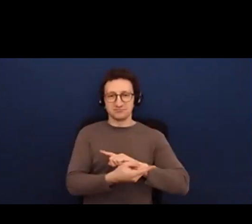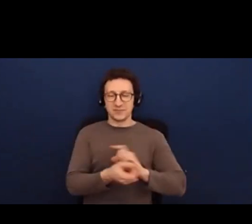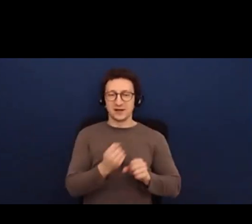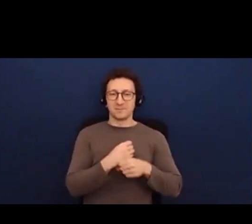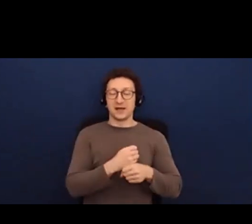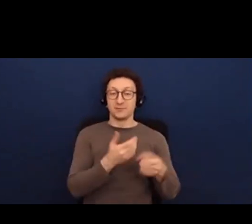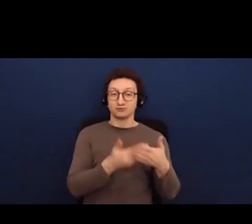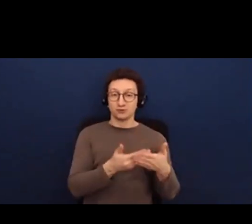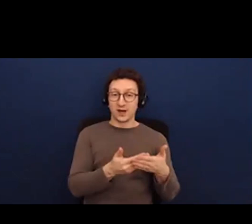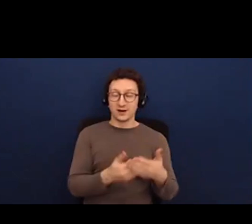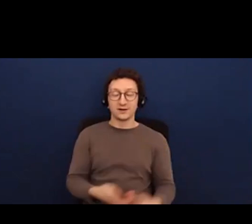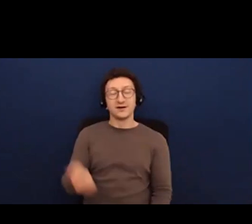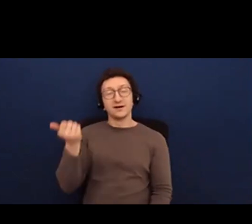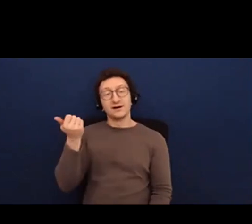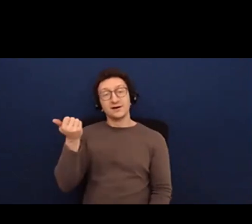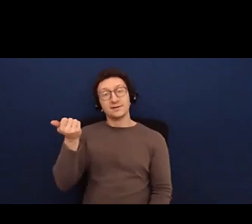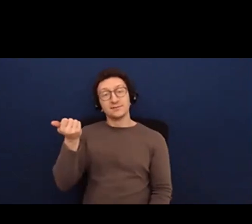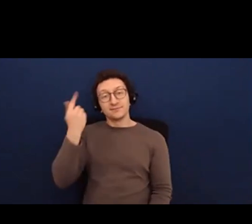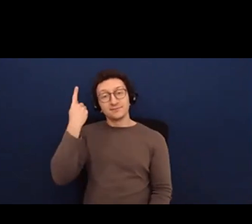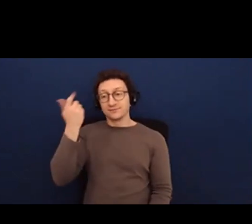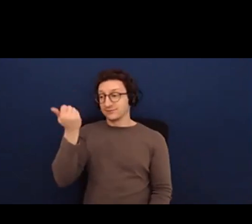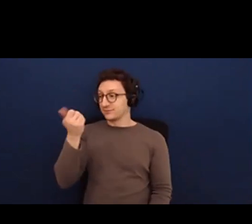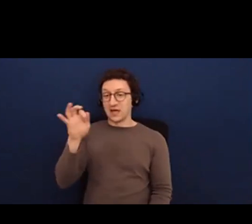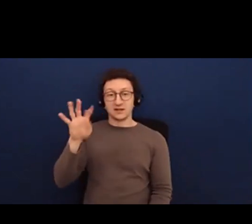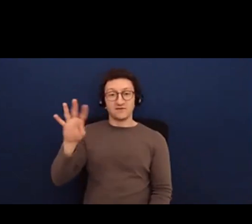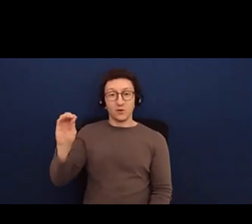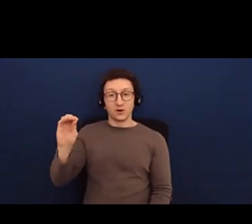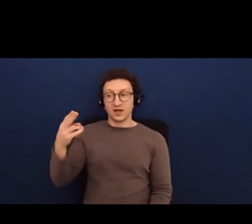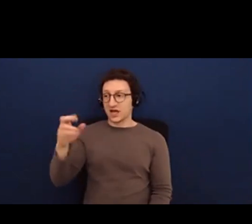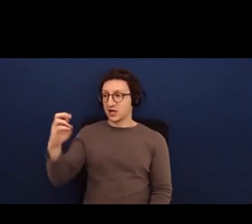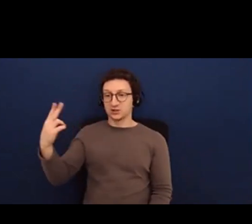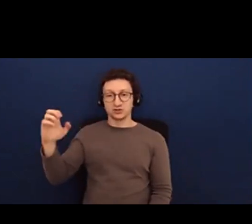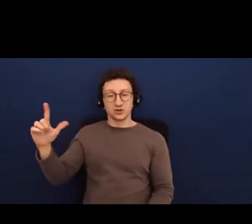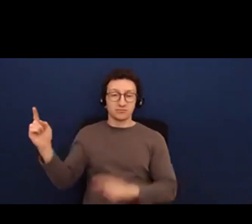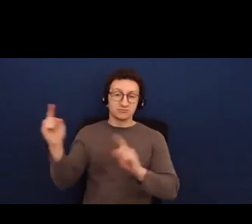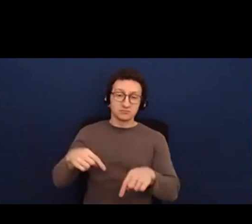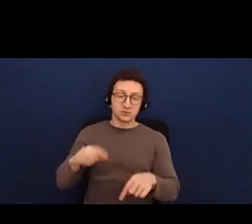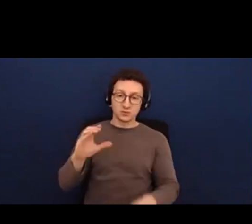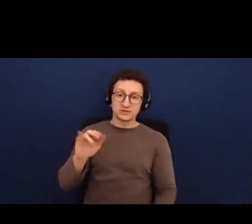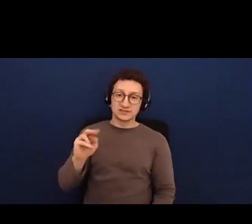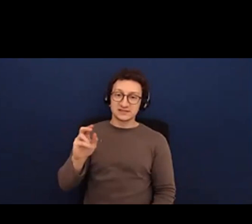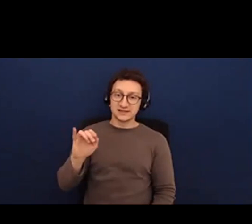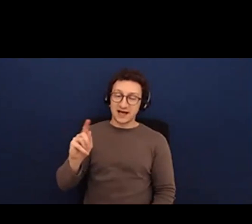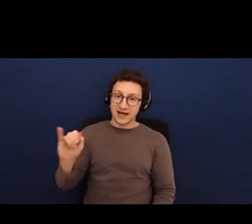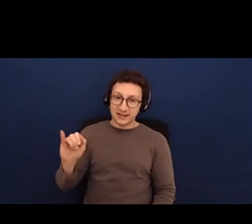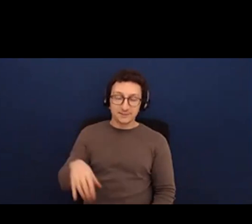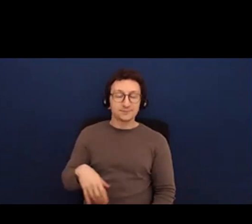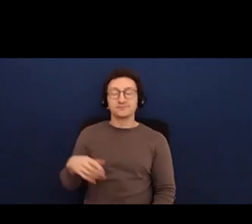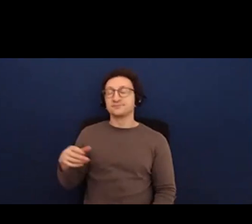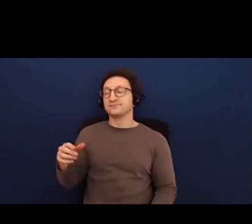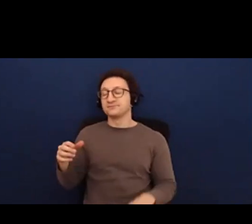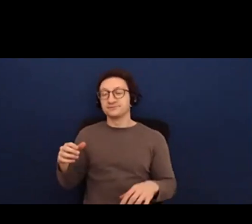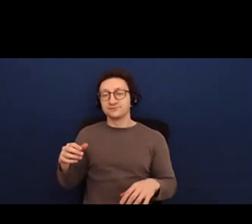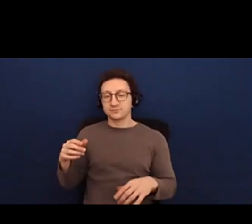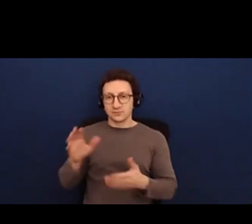1940, and after 2 years, he had spent time in England learning English. He wrote